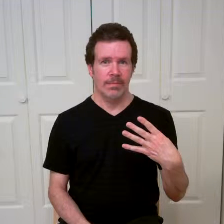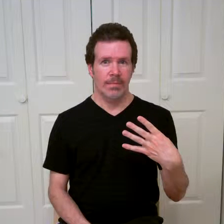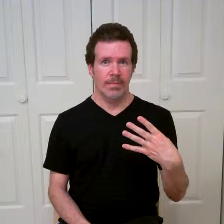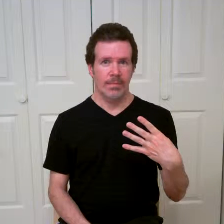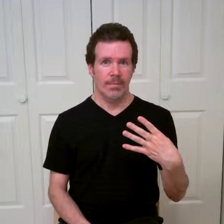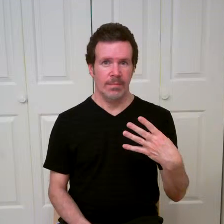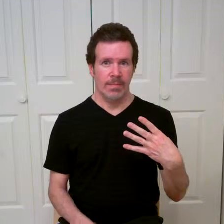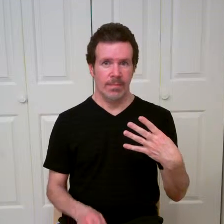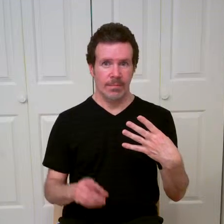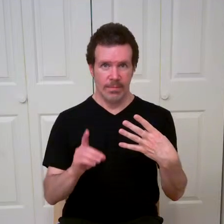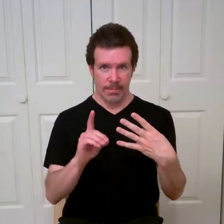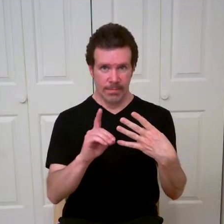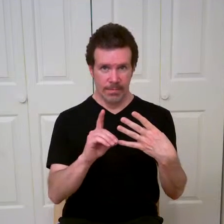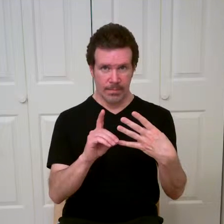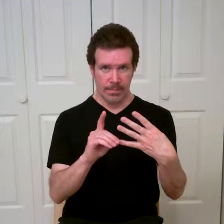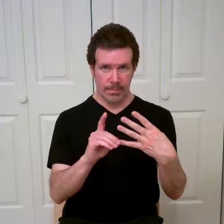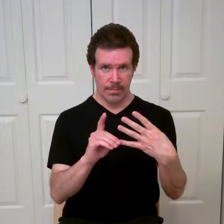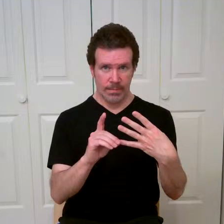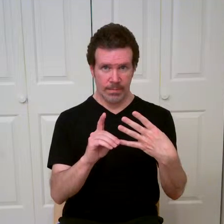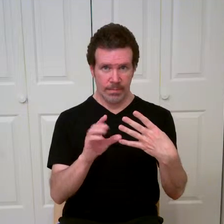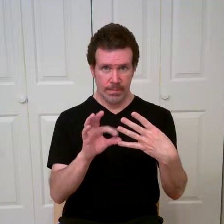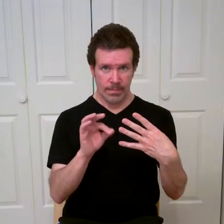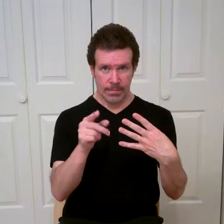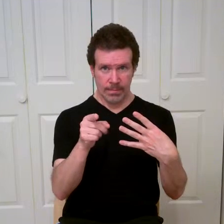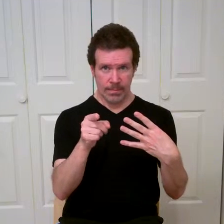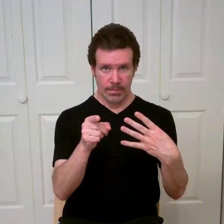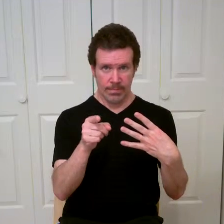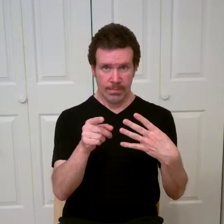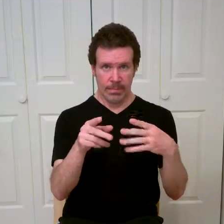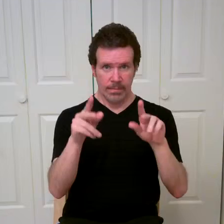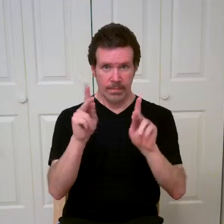Did you choose D, person versus technology, as your answer?